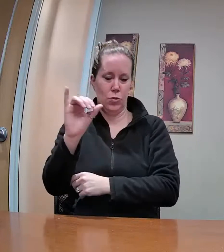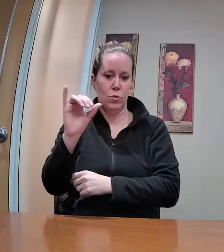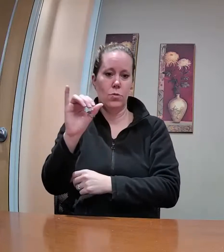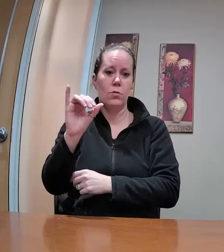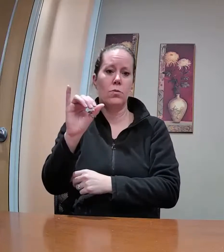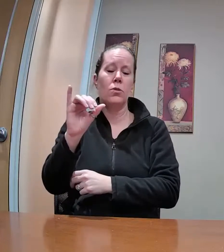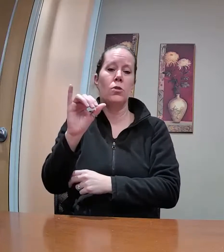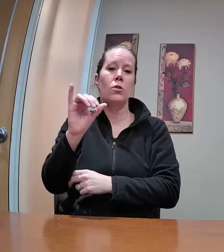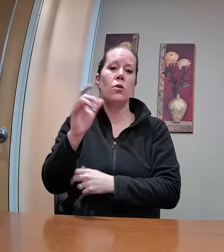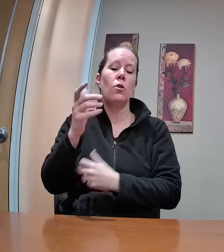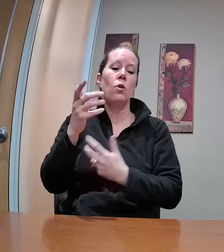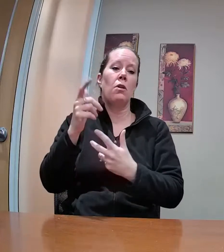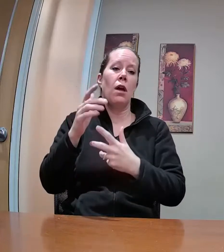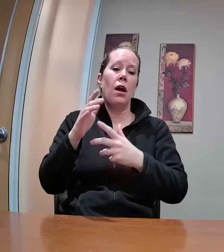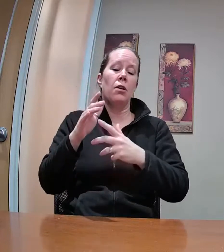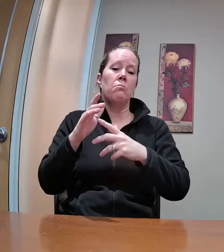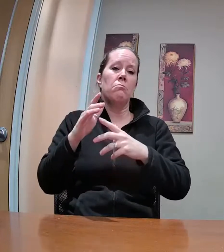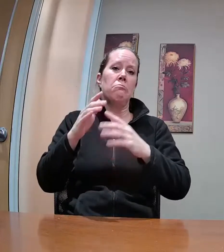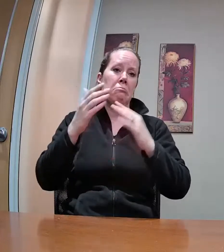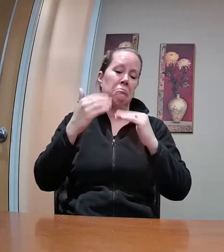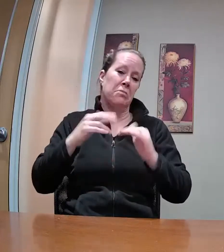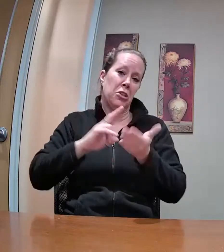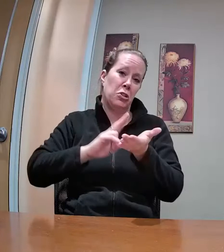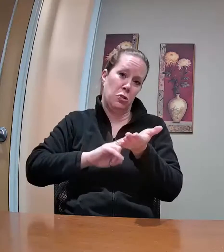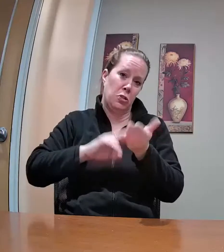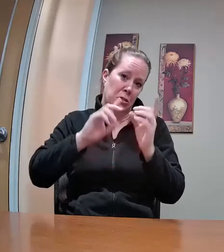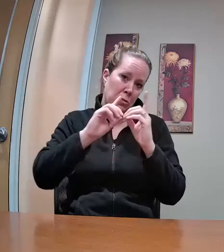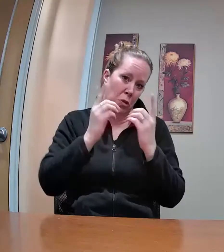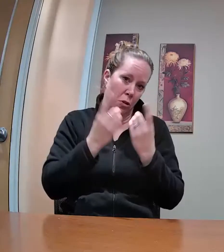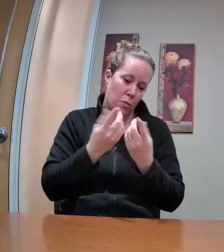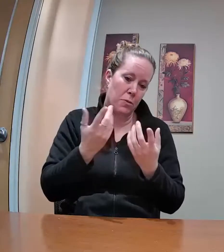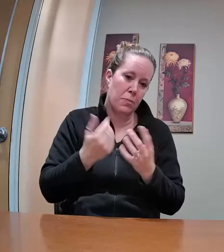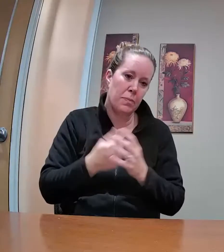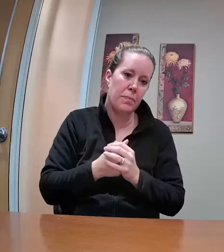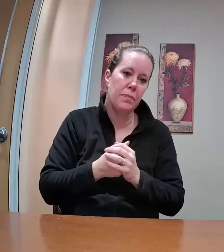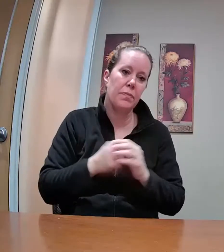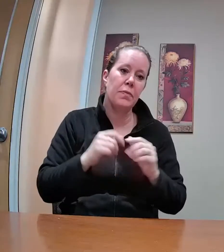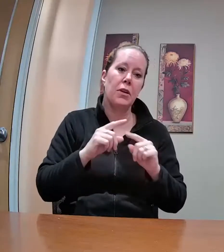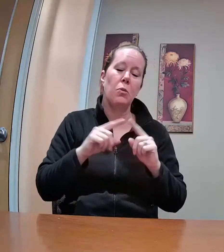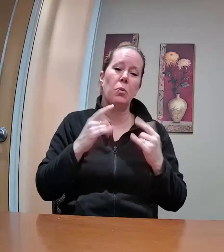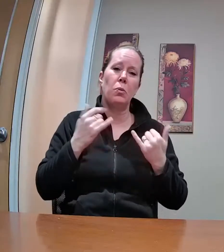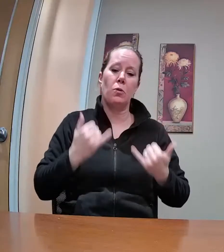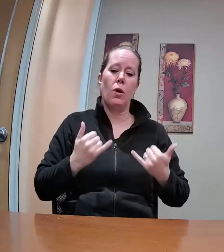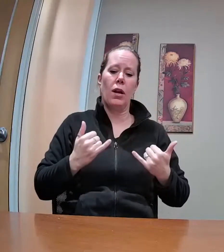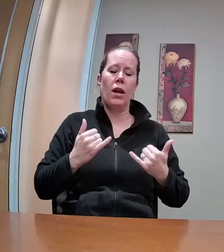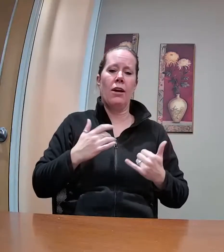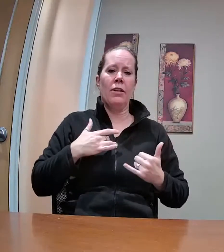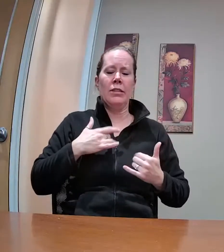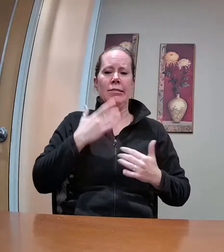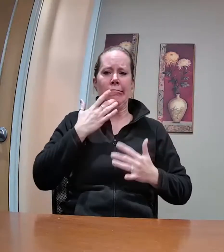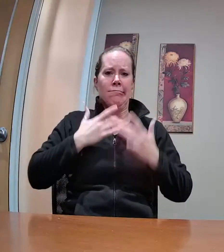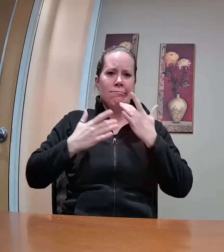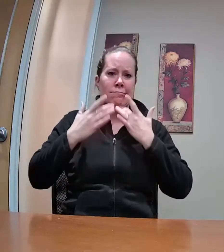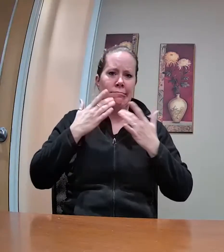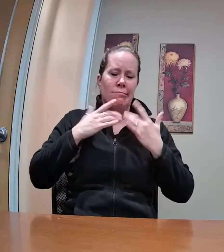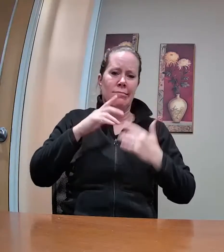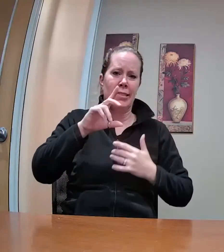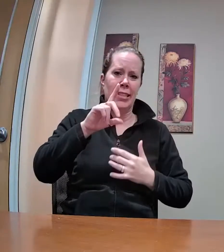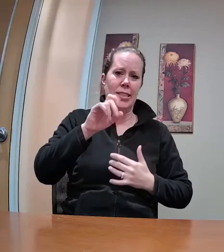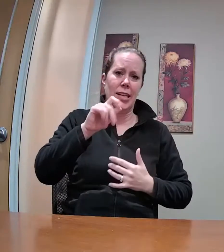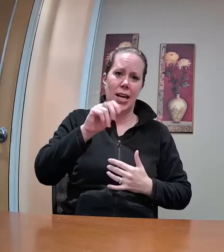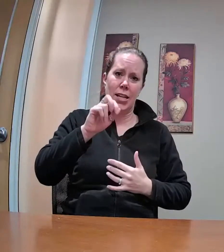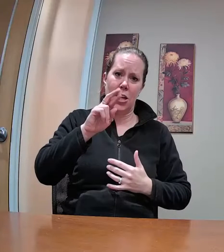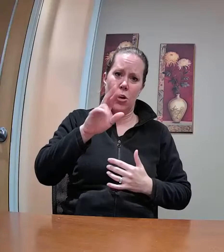the nursing department. We are kind of desperate in dietary. We've had